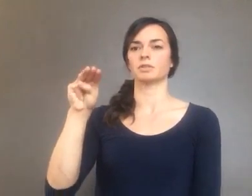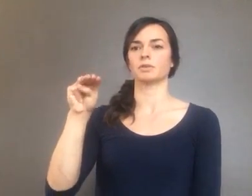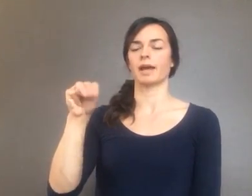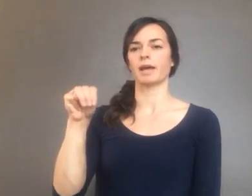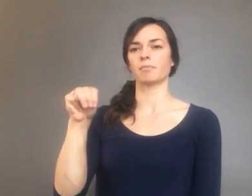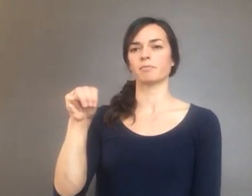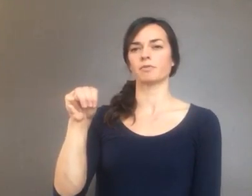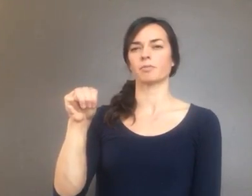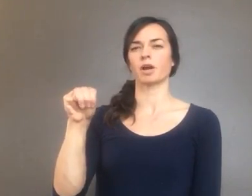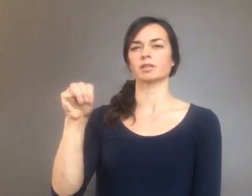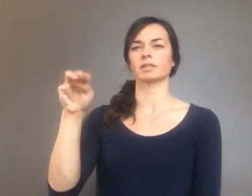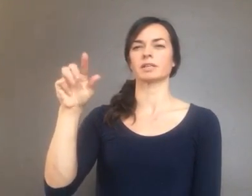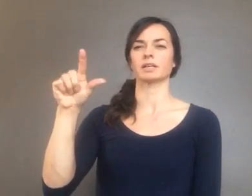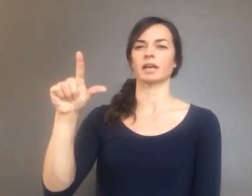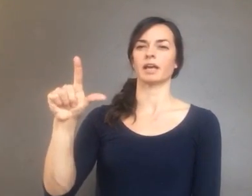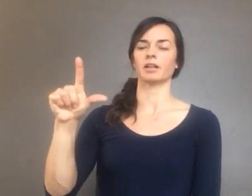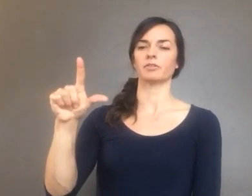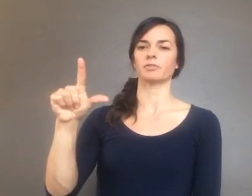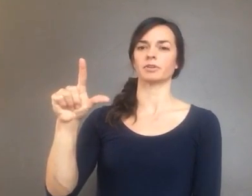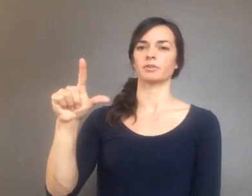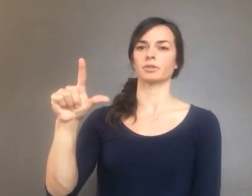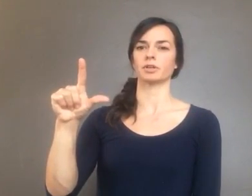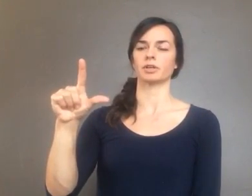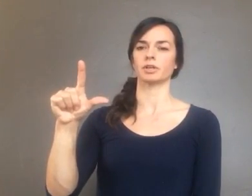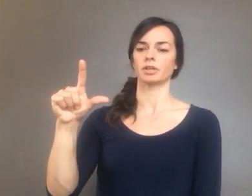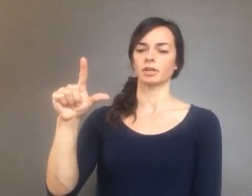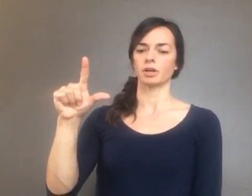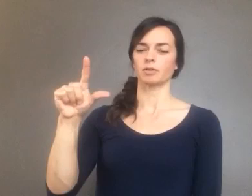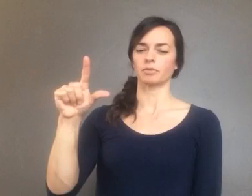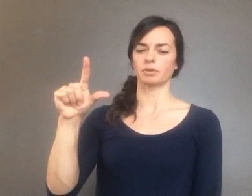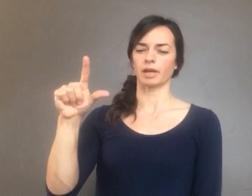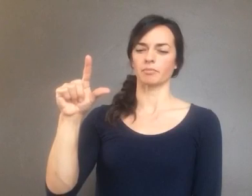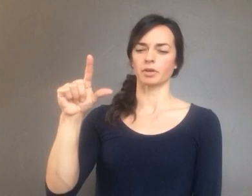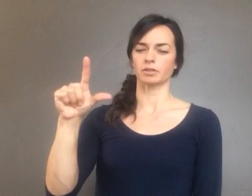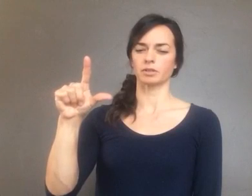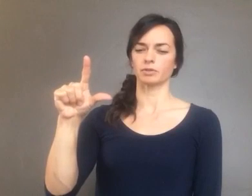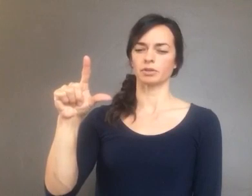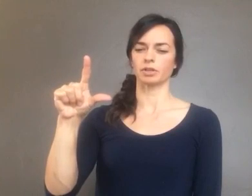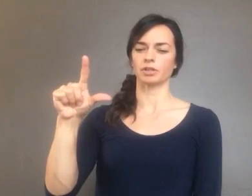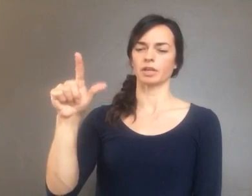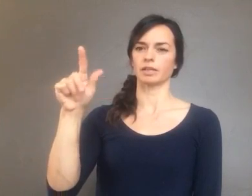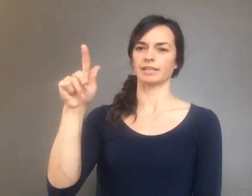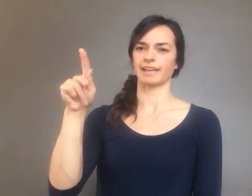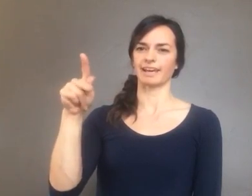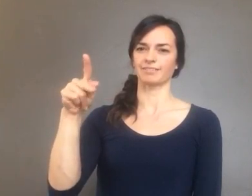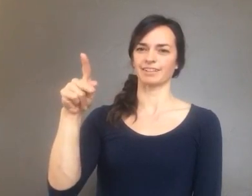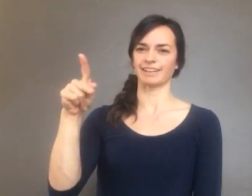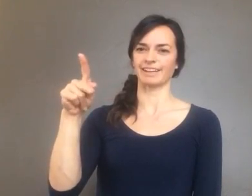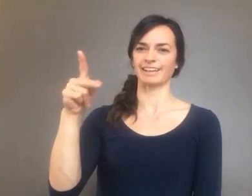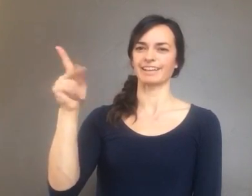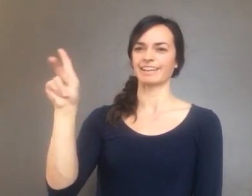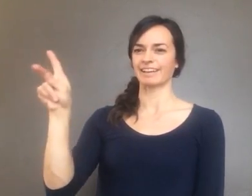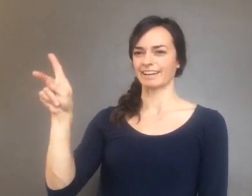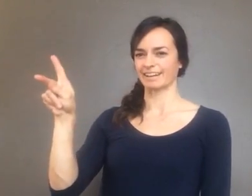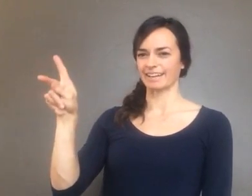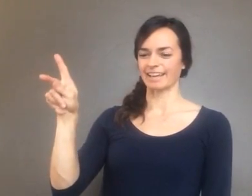do M for Martin, L for Luther, Martin, Luther, and then K for King, or K